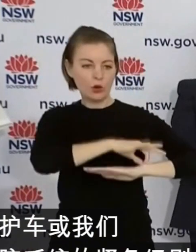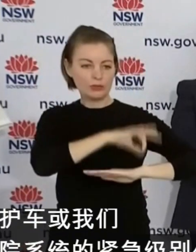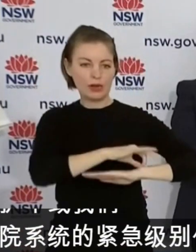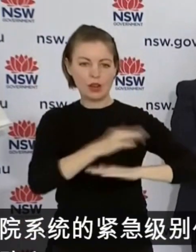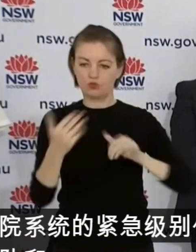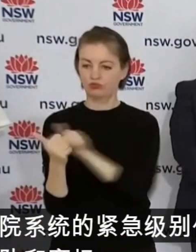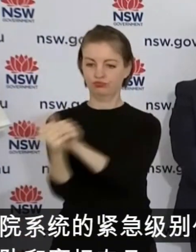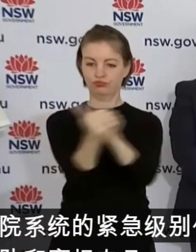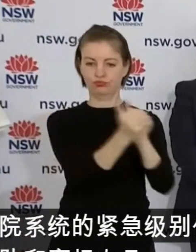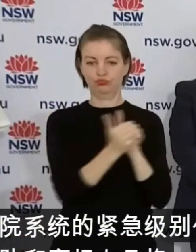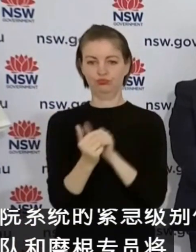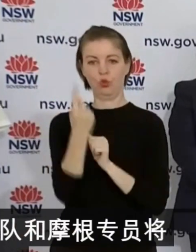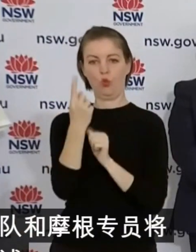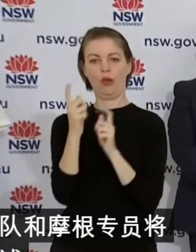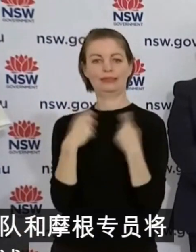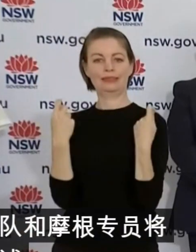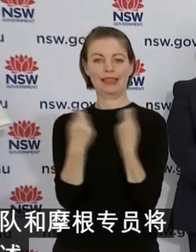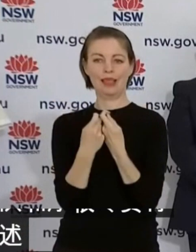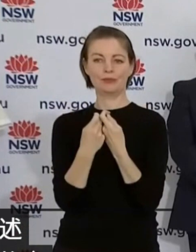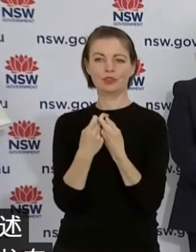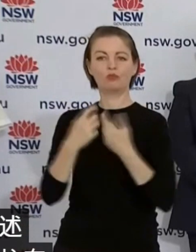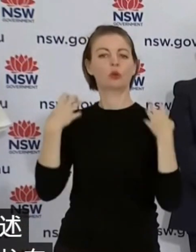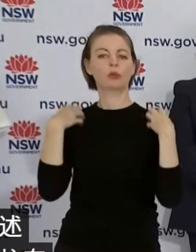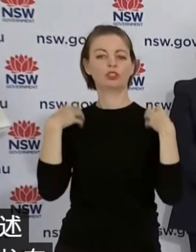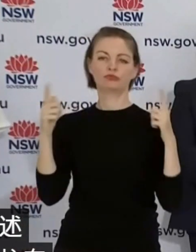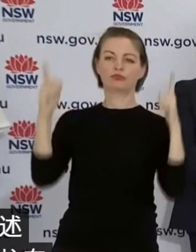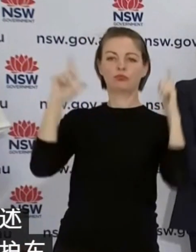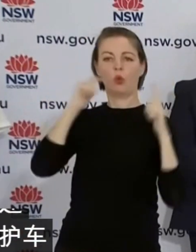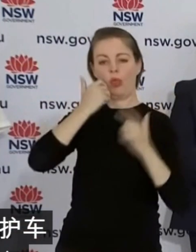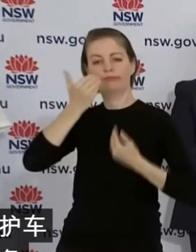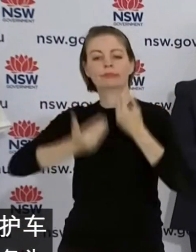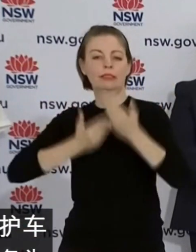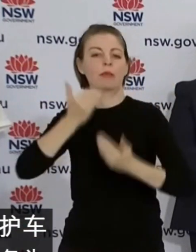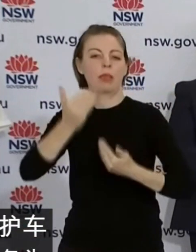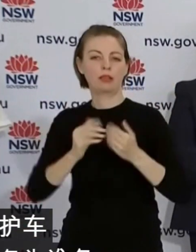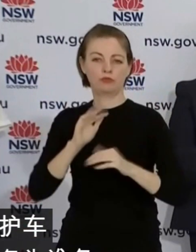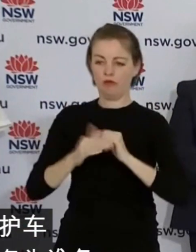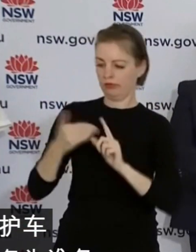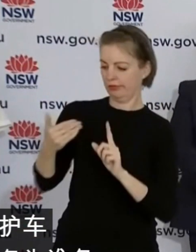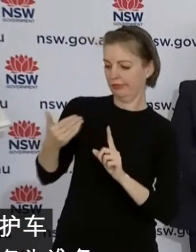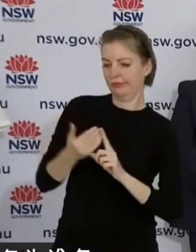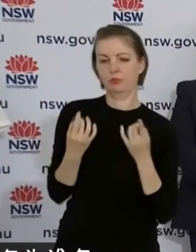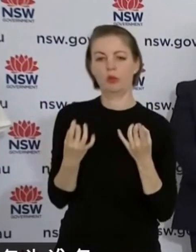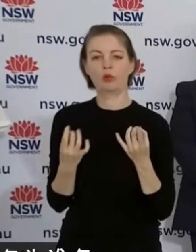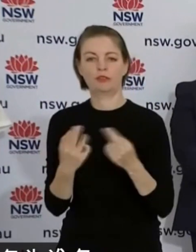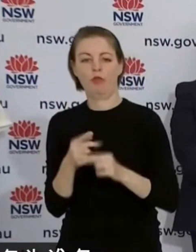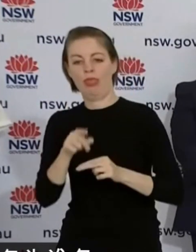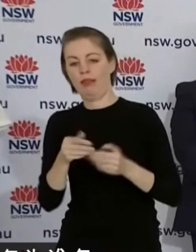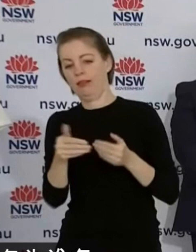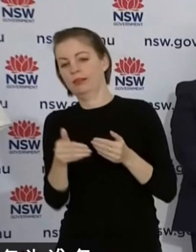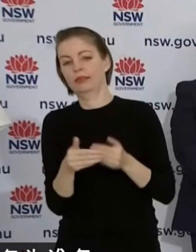together as one team. And Commissioner Morgan will outline some of the things that the ambulance service has undertaken in preparation for